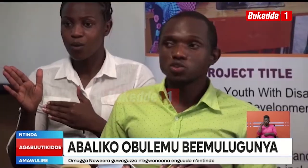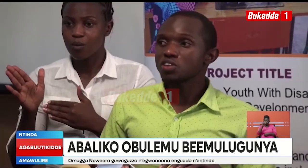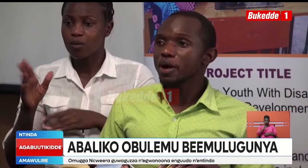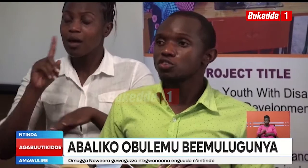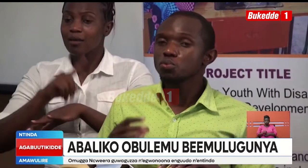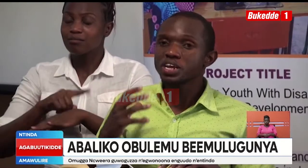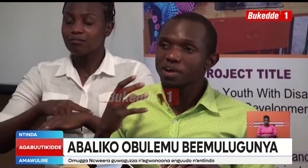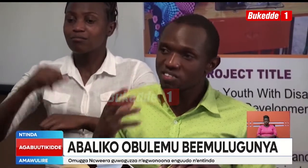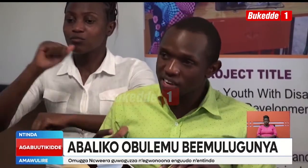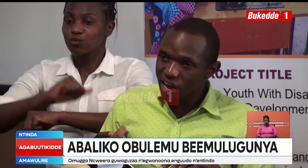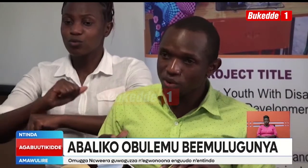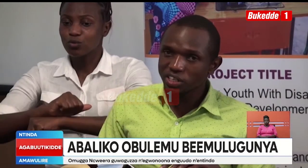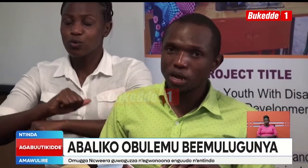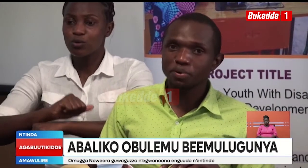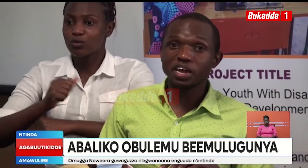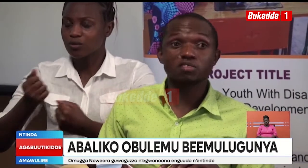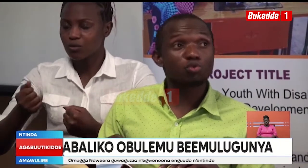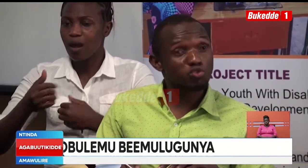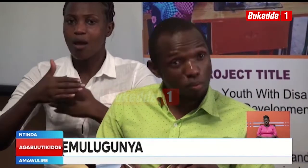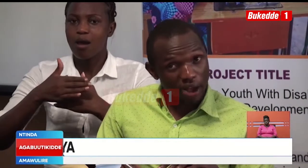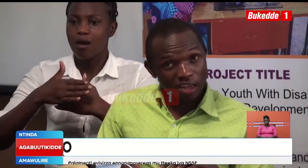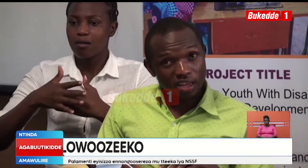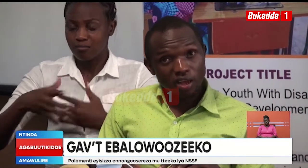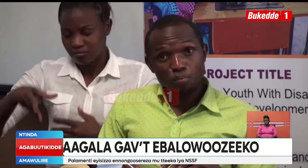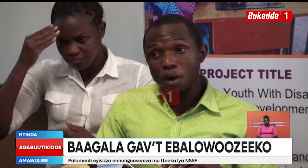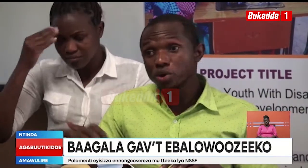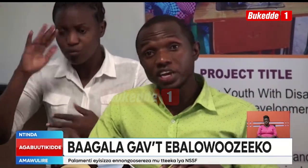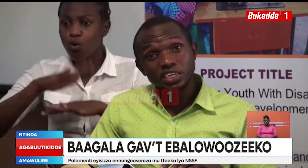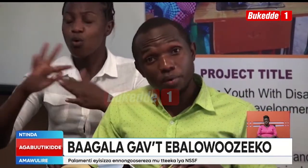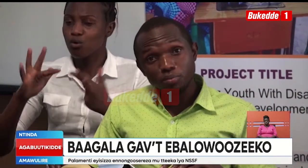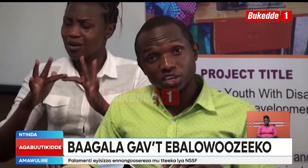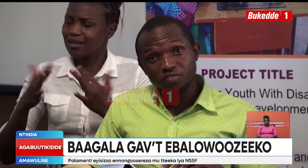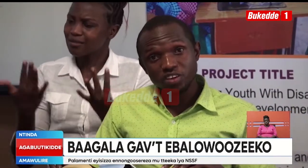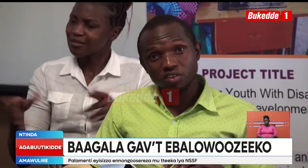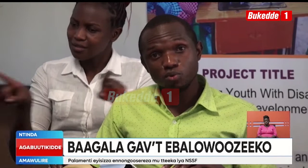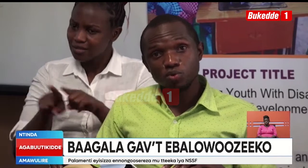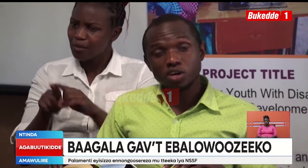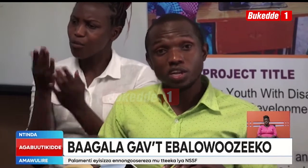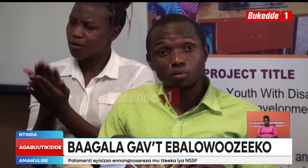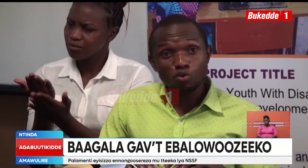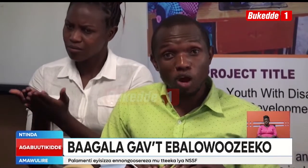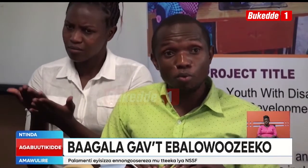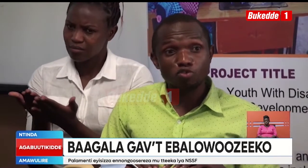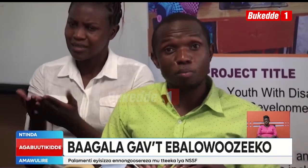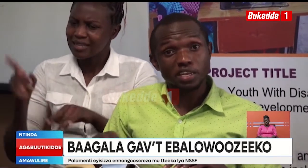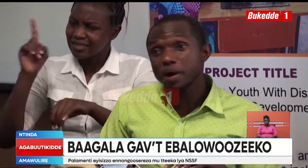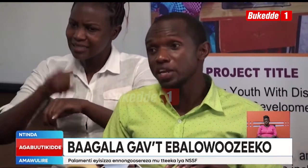I'm very interested in writing the language, very interested in